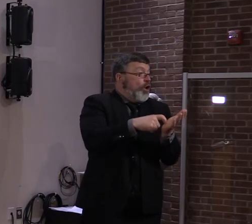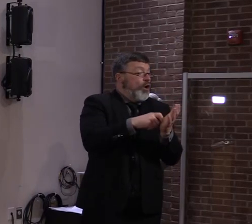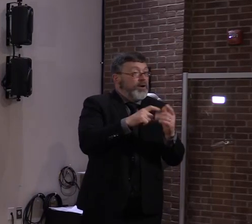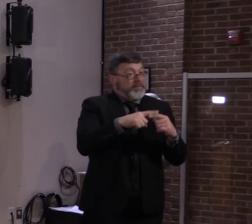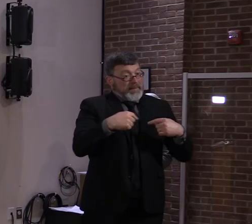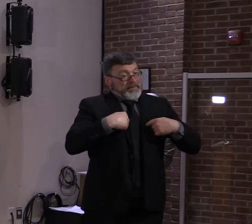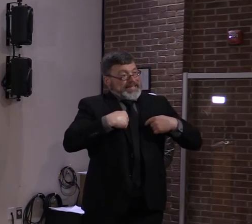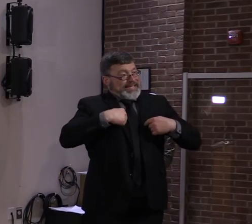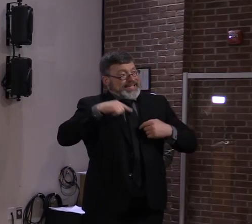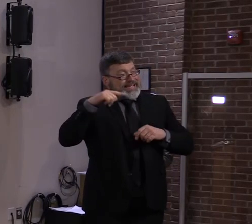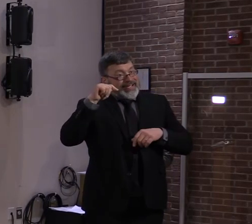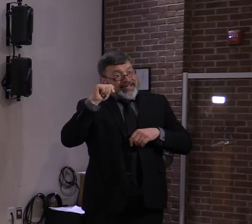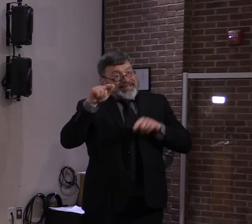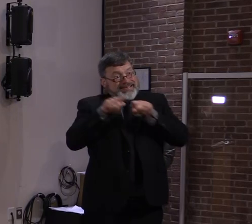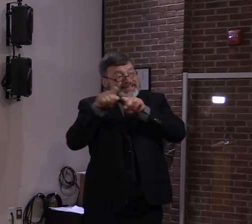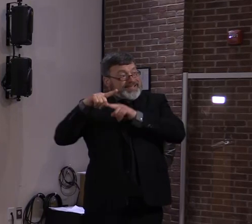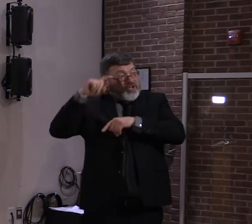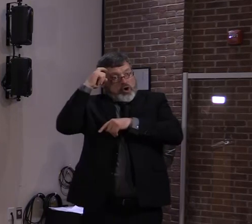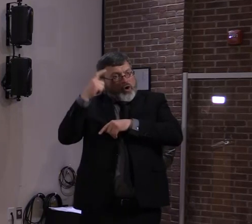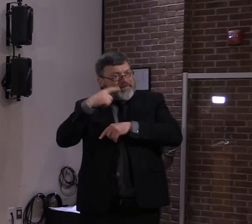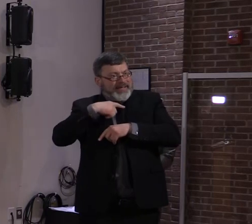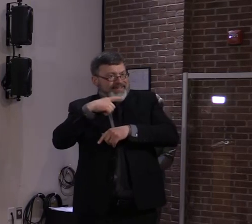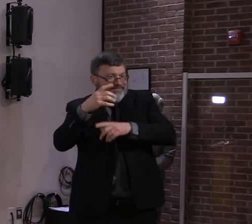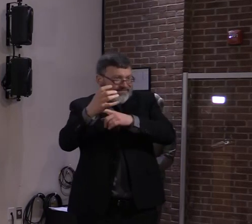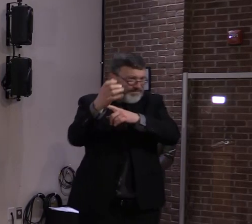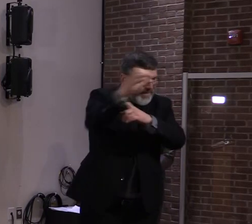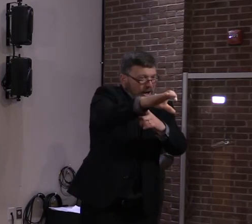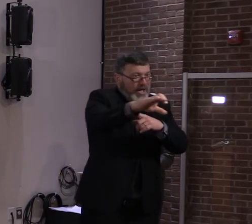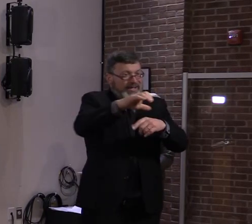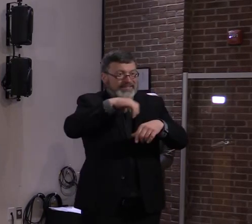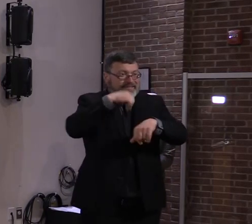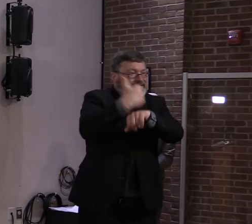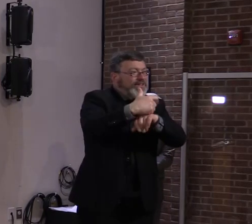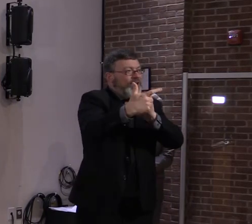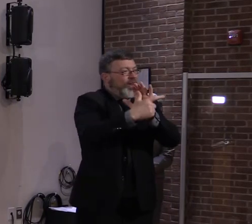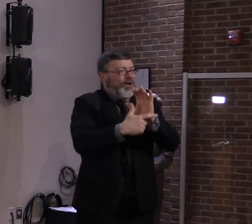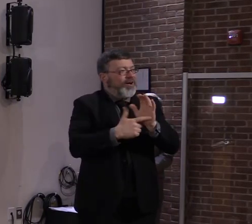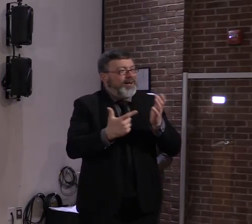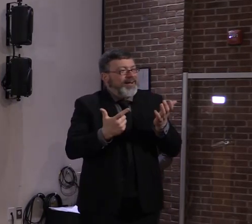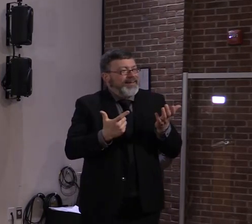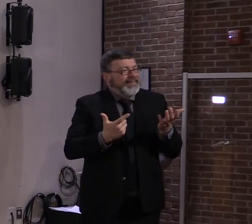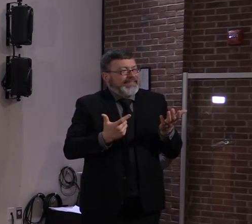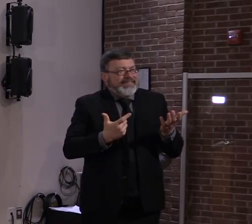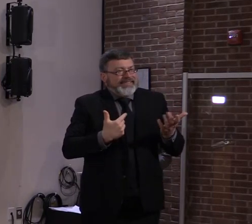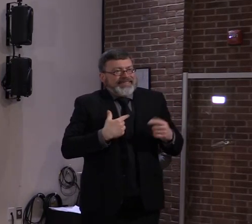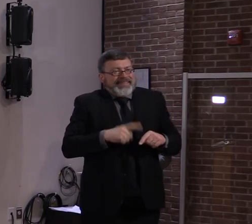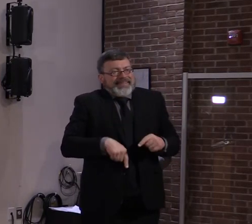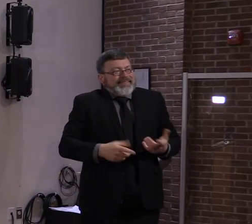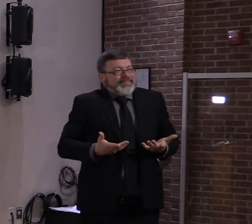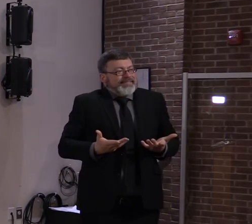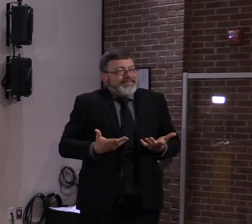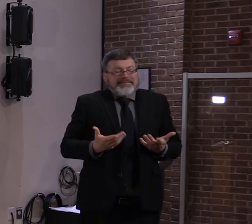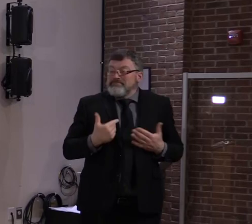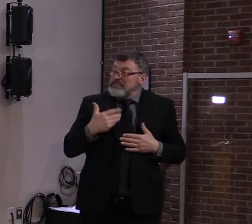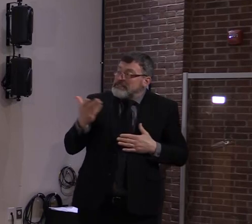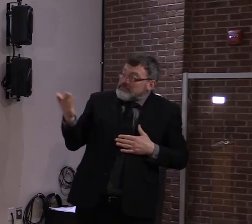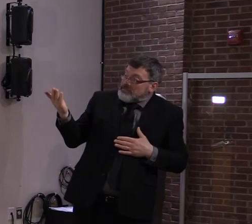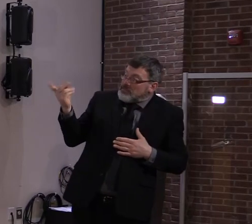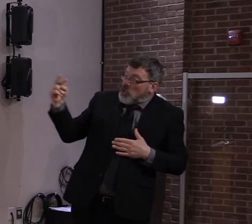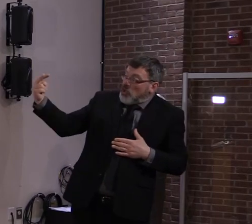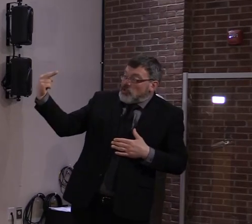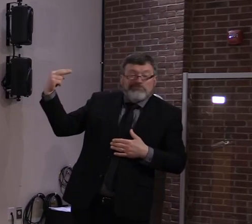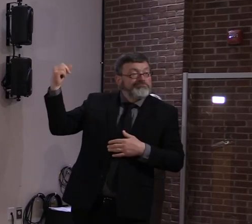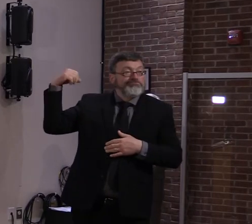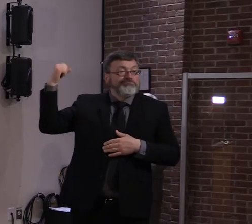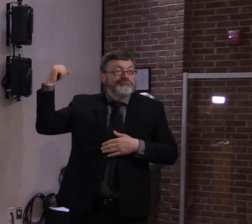it mandatory. But I know Dr. Levine has gone in particular to the Veterans Home in Bennington, where they